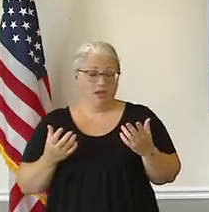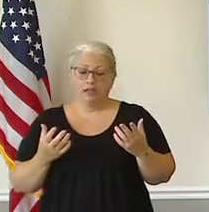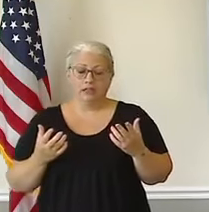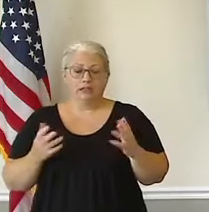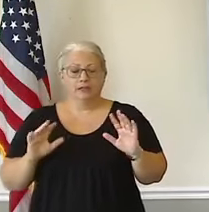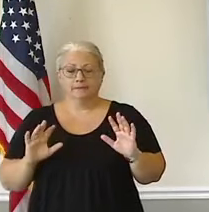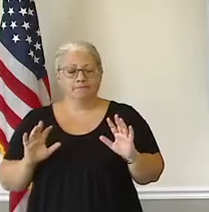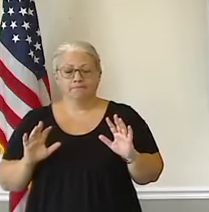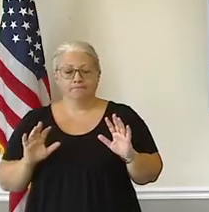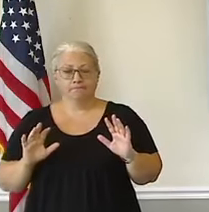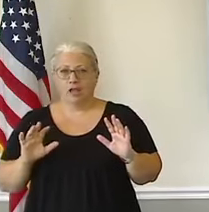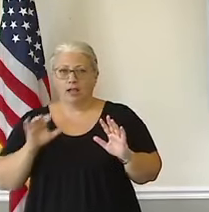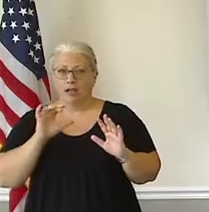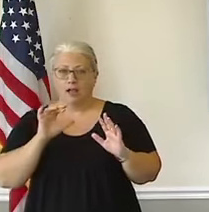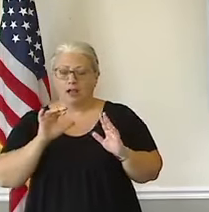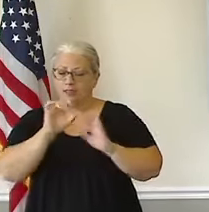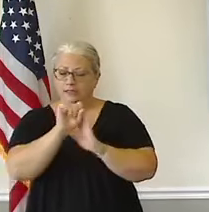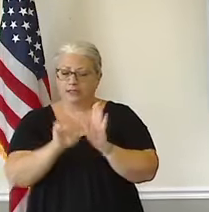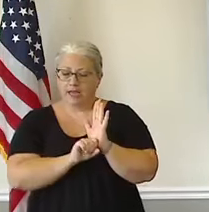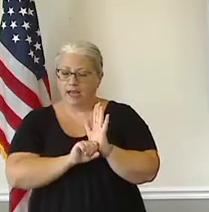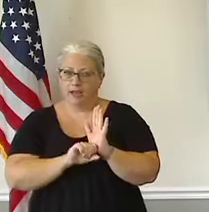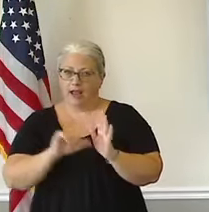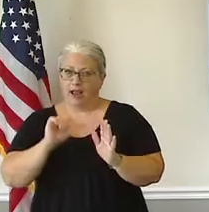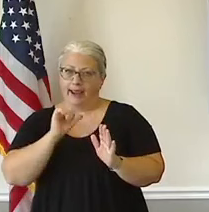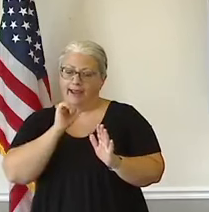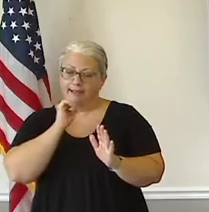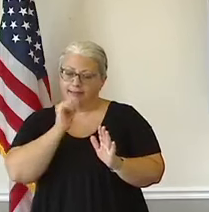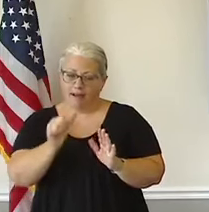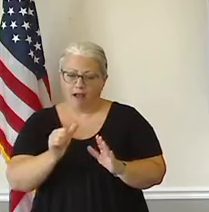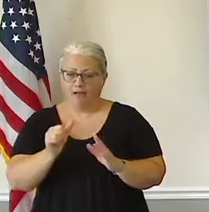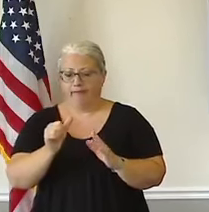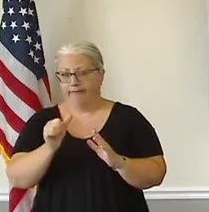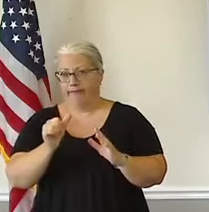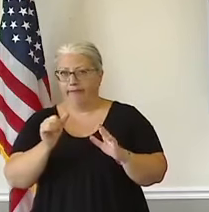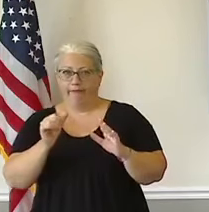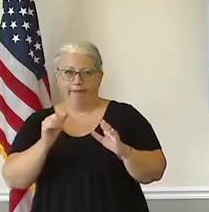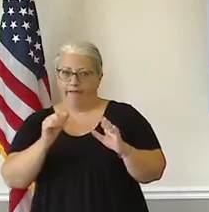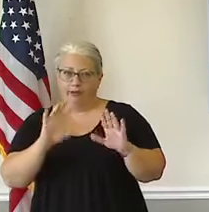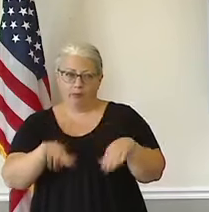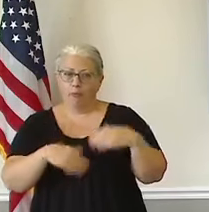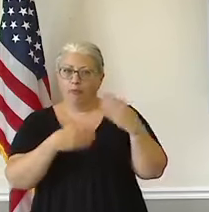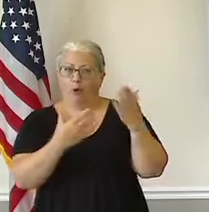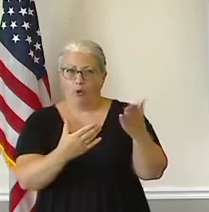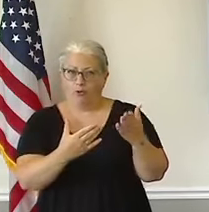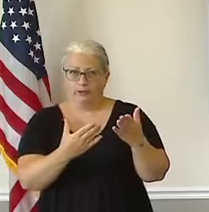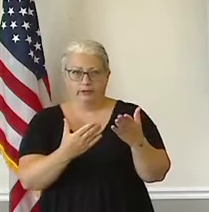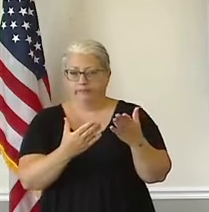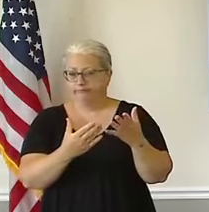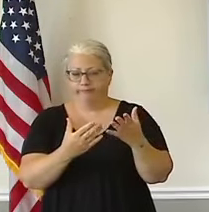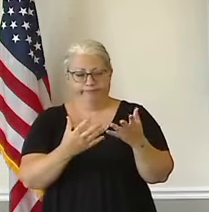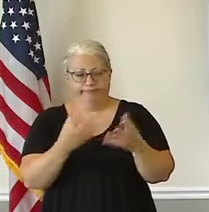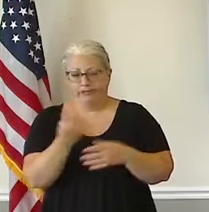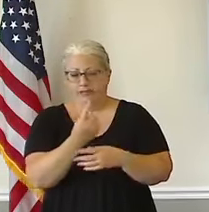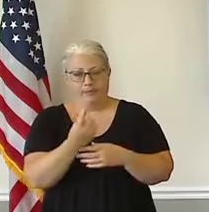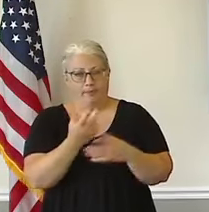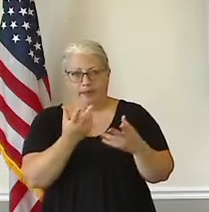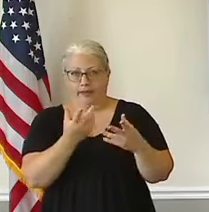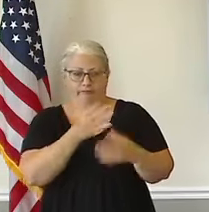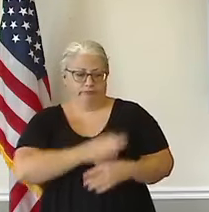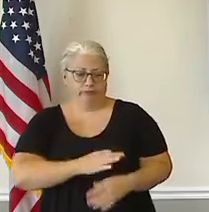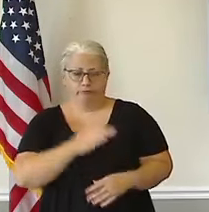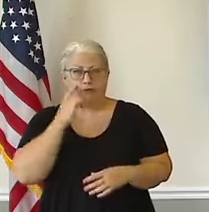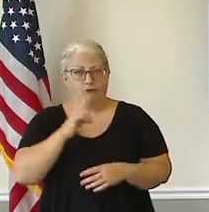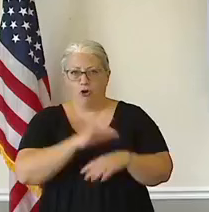the state has not come forward with an early retirement incentive proposal. The county does. We had 170 applicants. We are going through